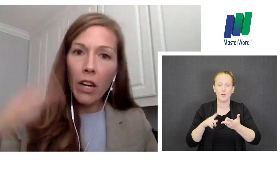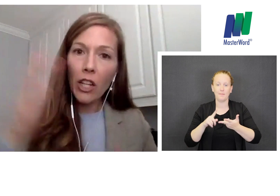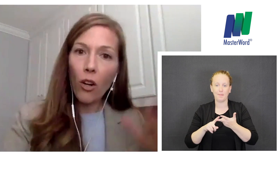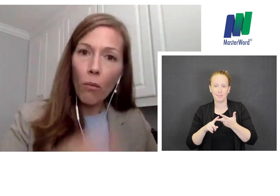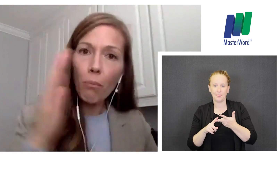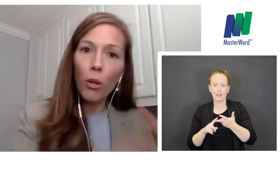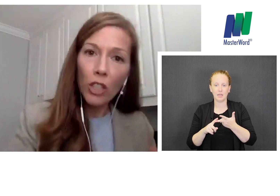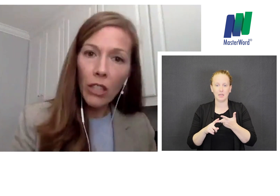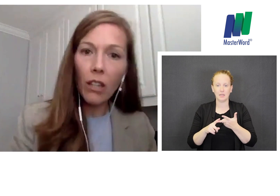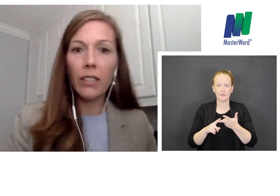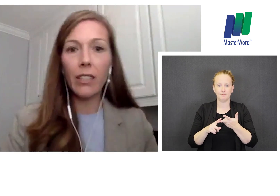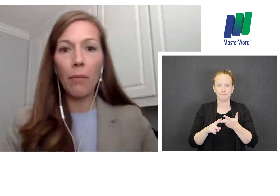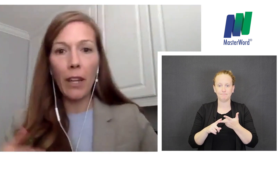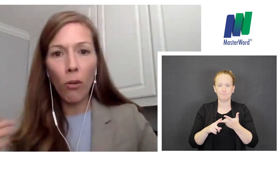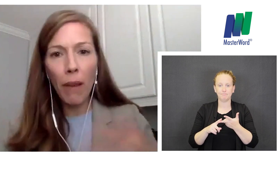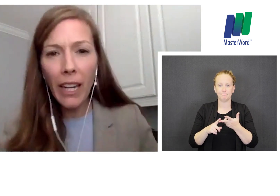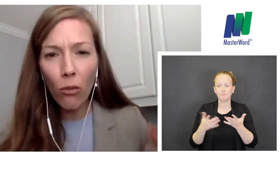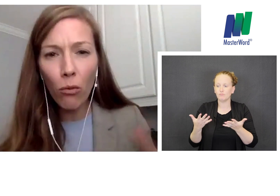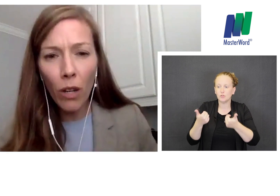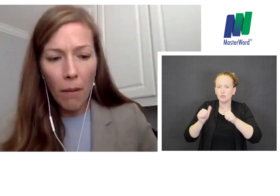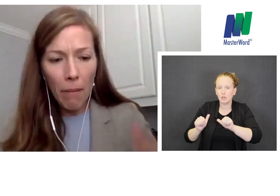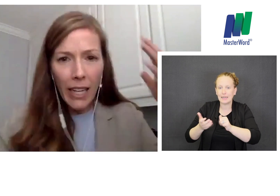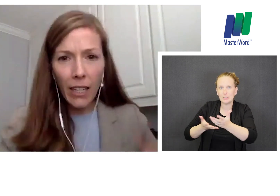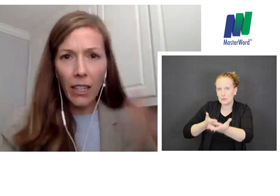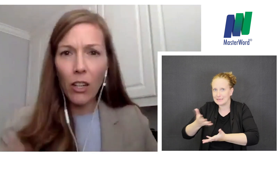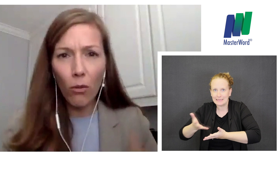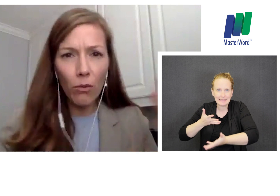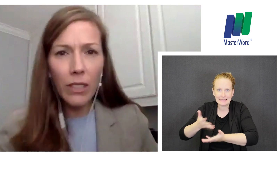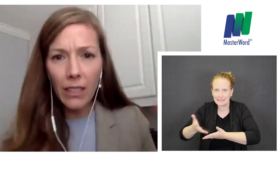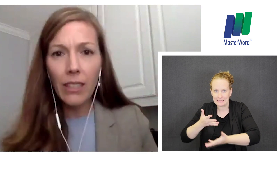or, pushing on something, or making,